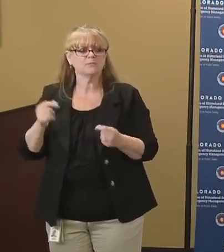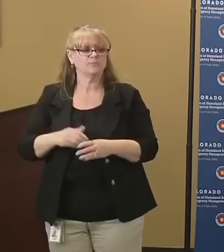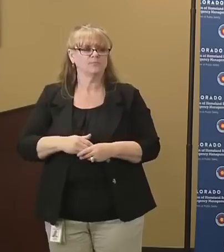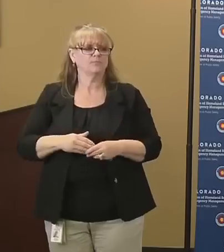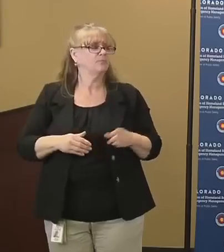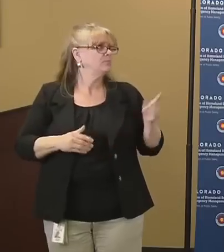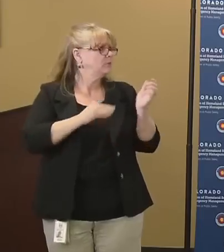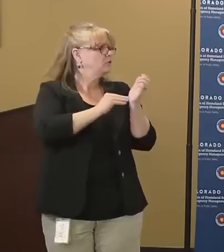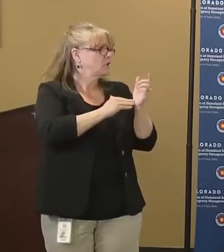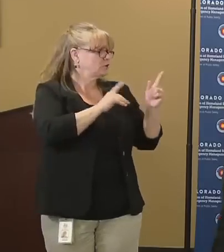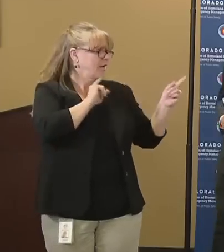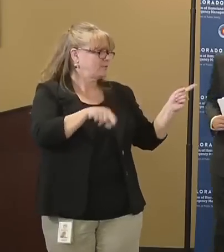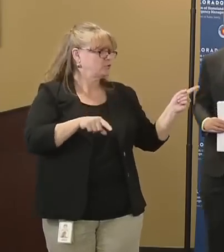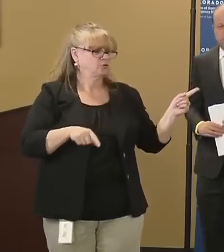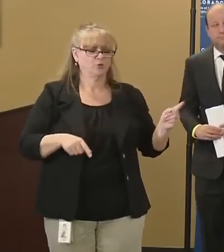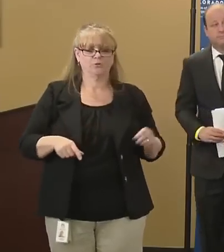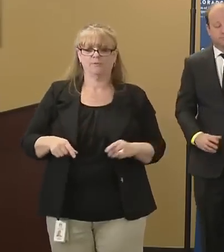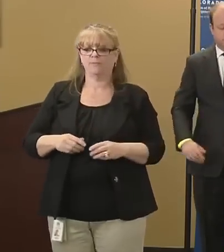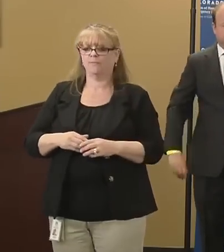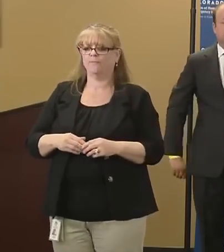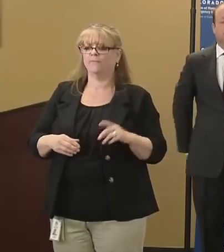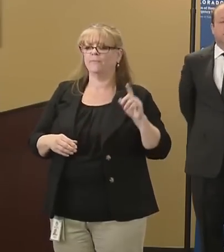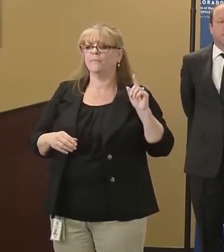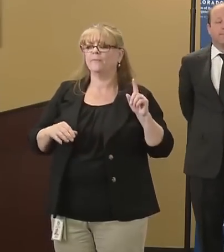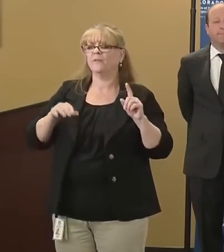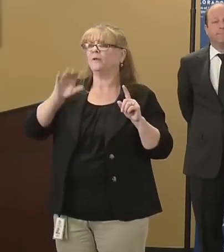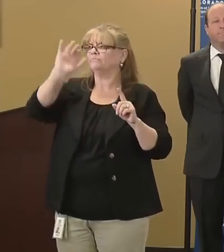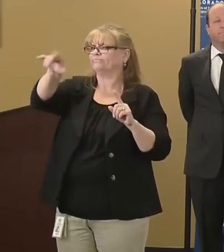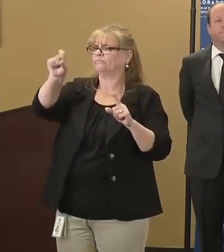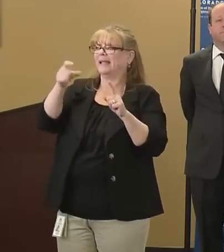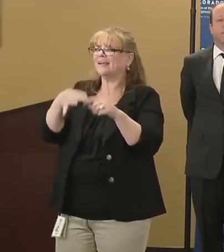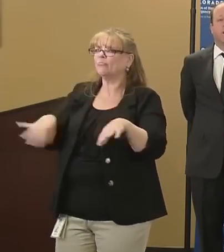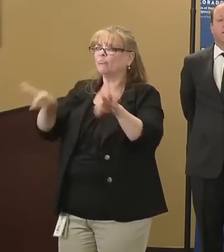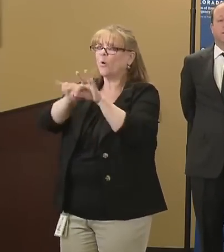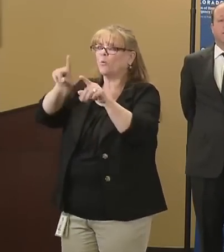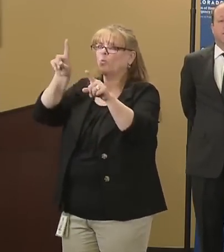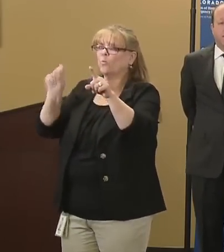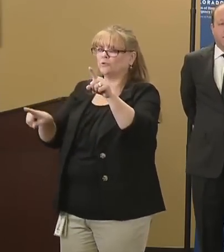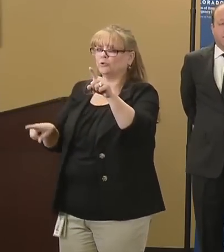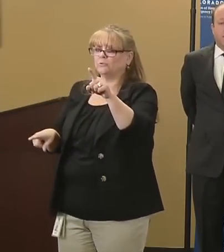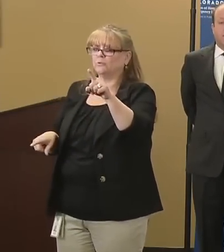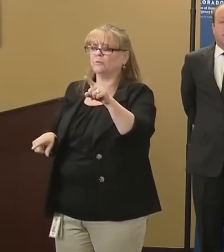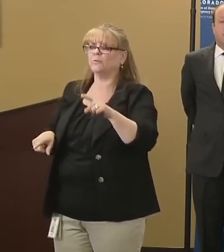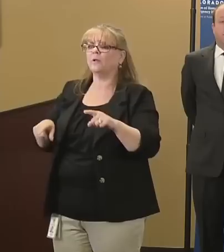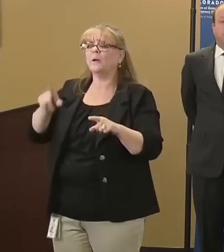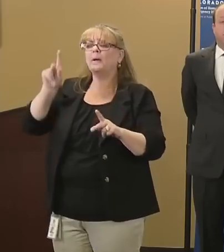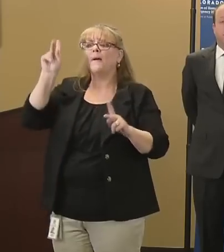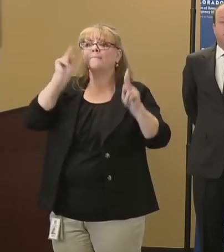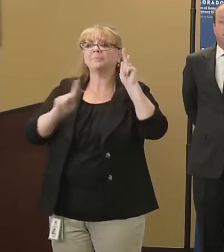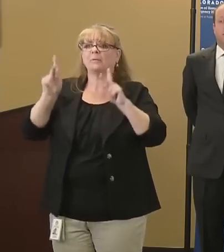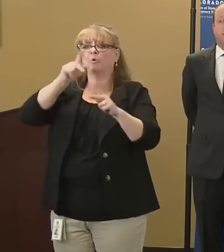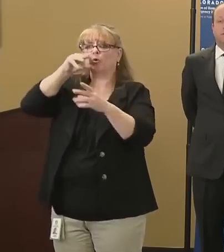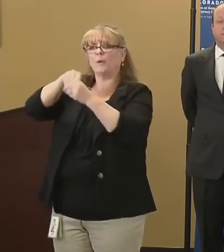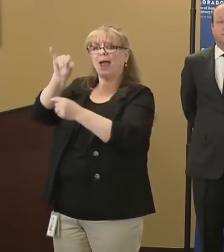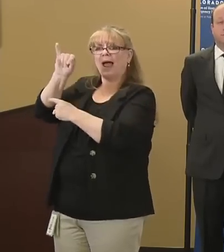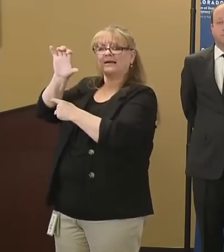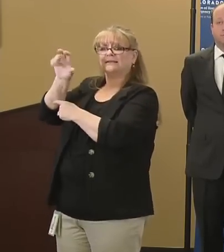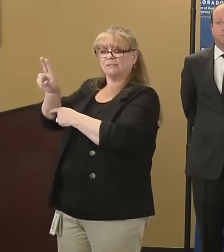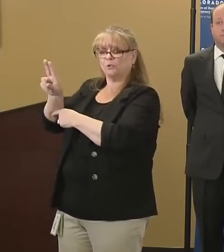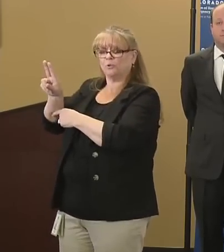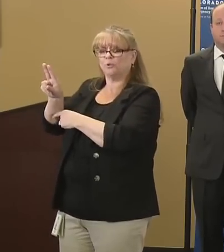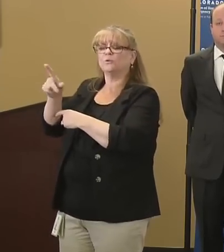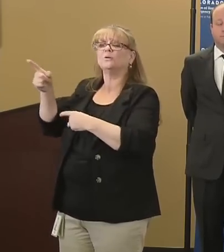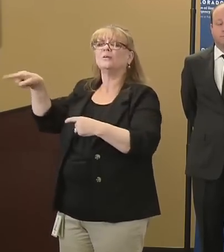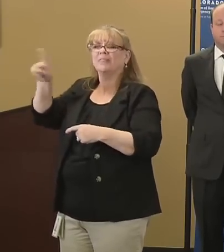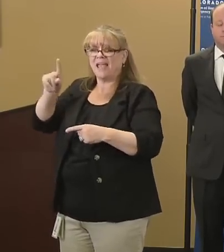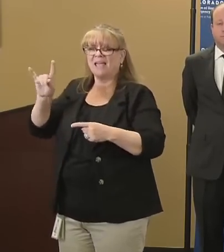It's a very important question. So for the people in the intensive care unit, the ones that survive, it takes them a while to